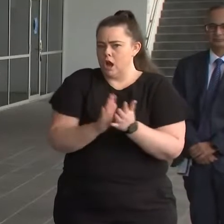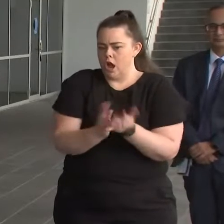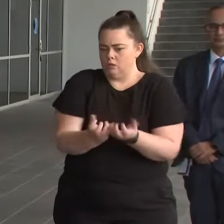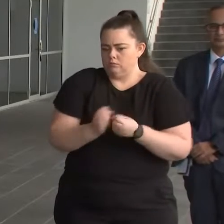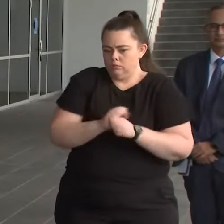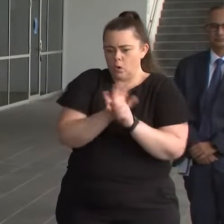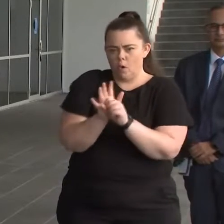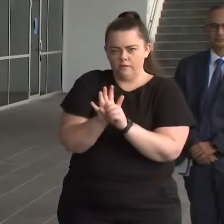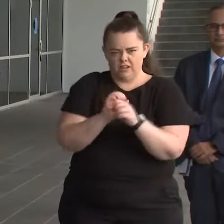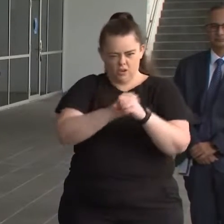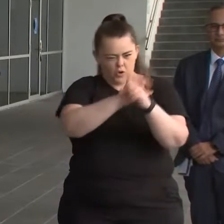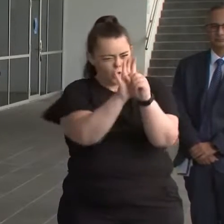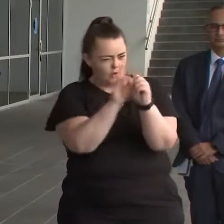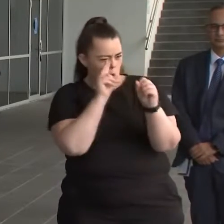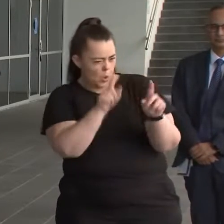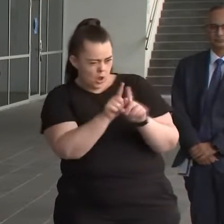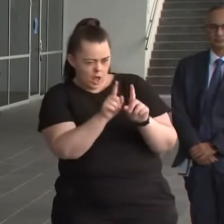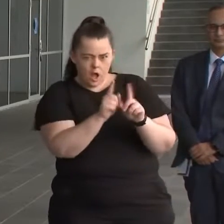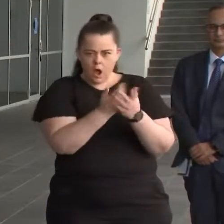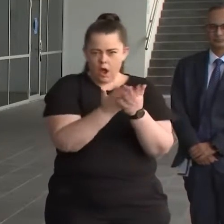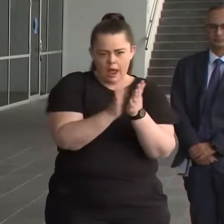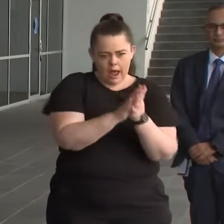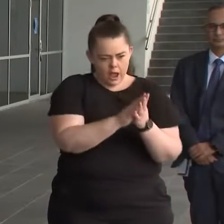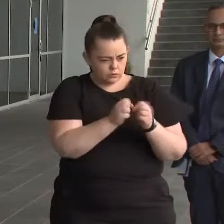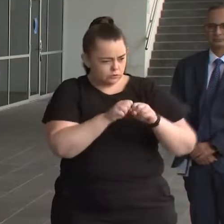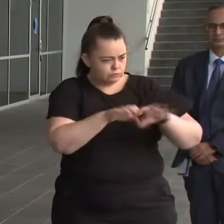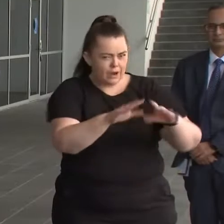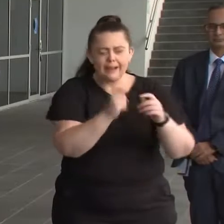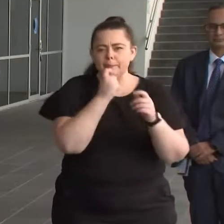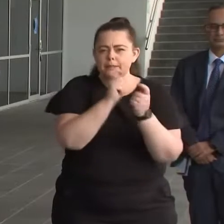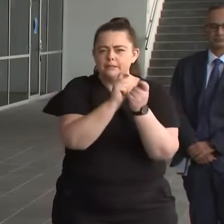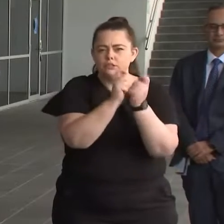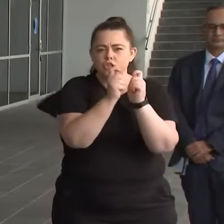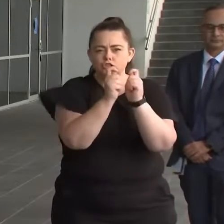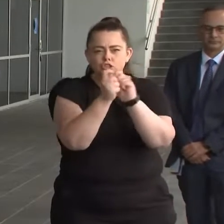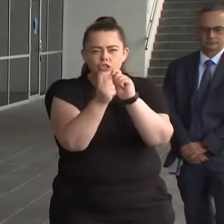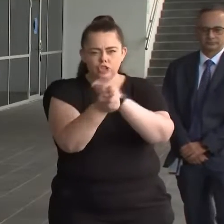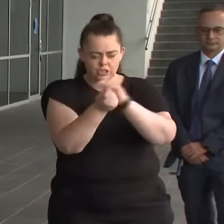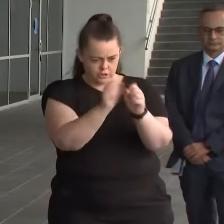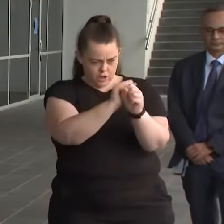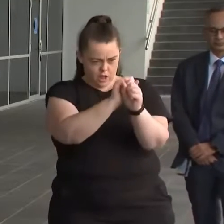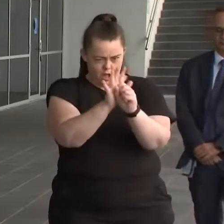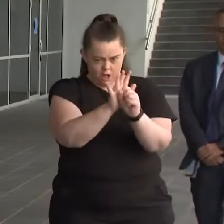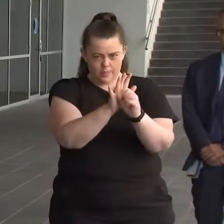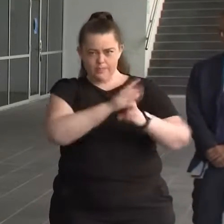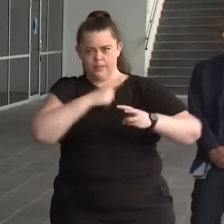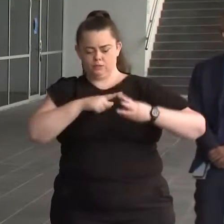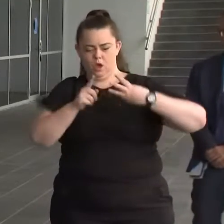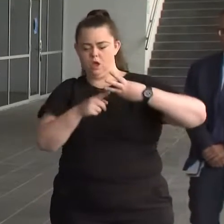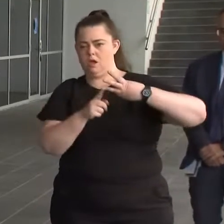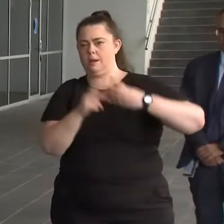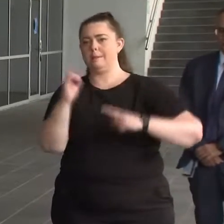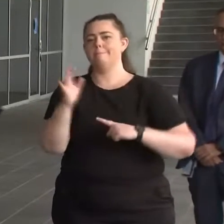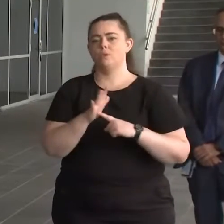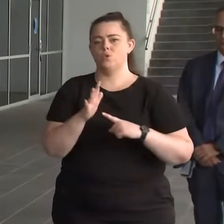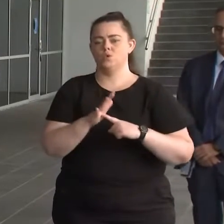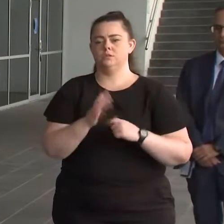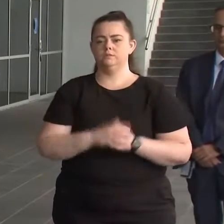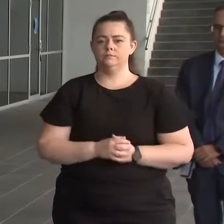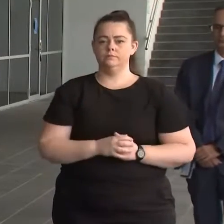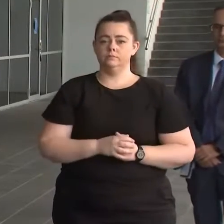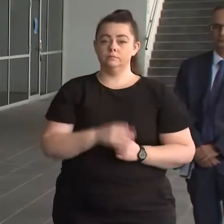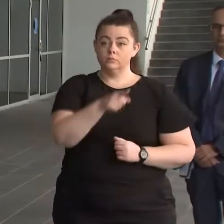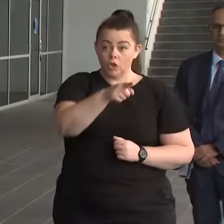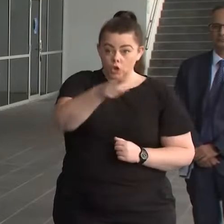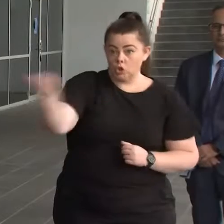your protection, and it is critical that we get the population boosted. I particularly want to see anyone with chronic